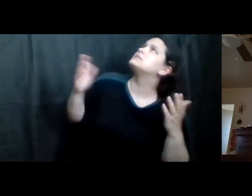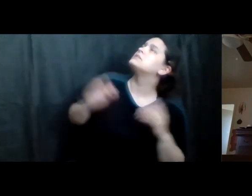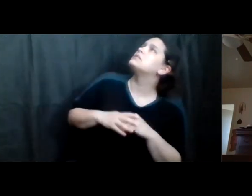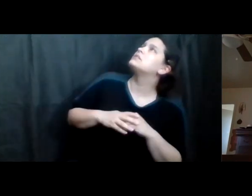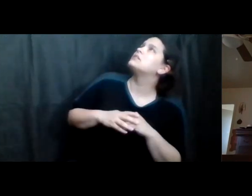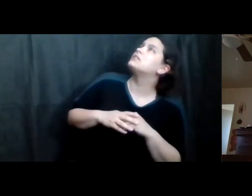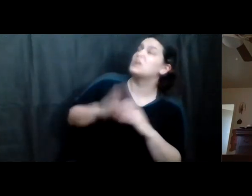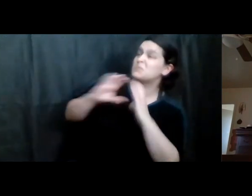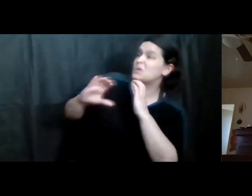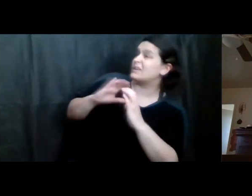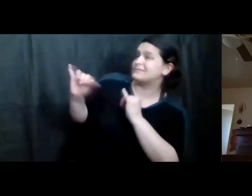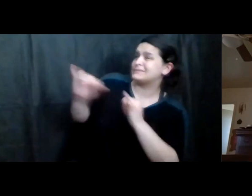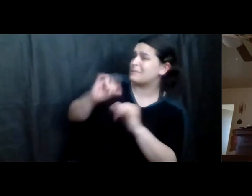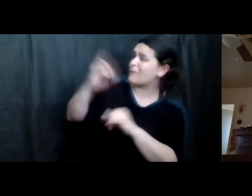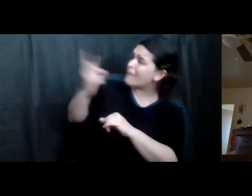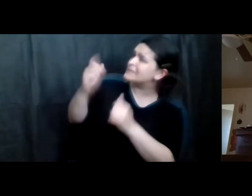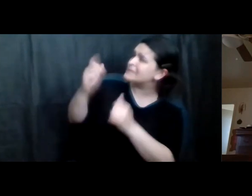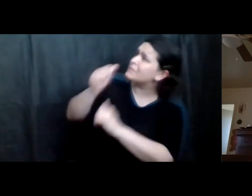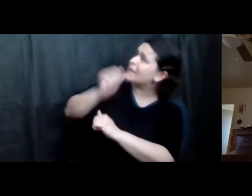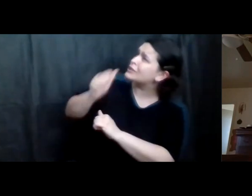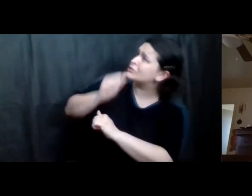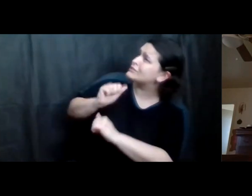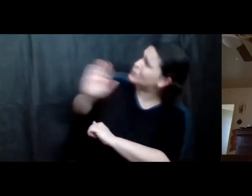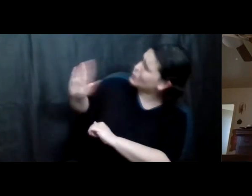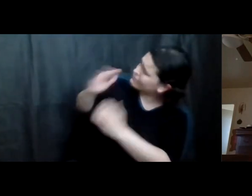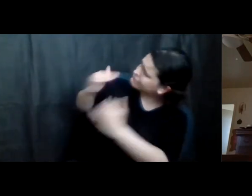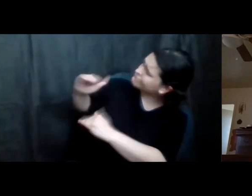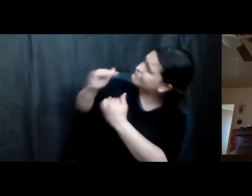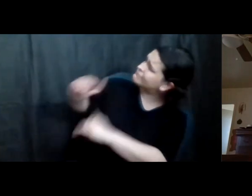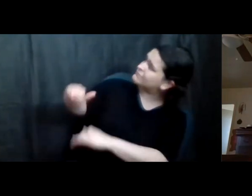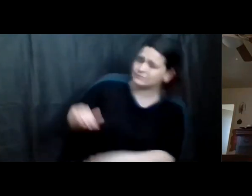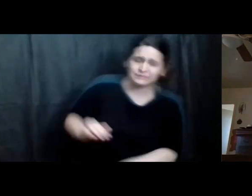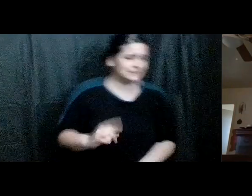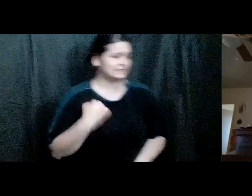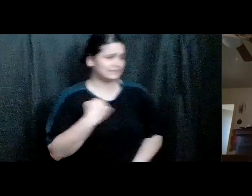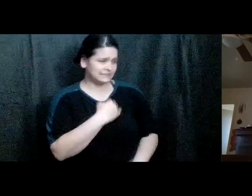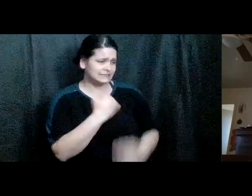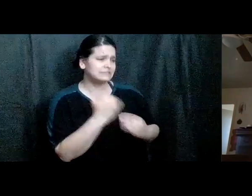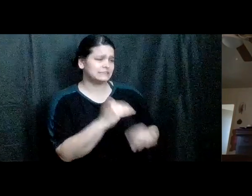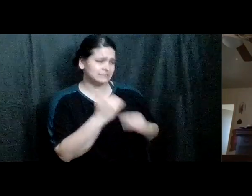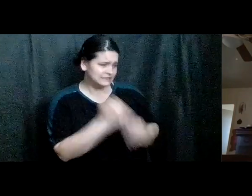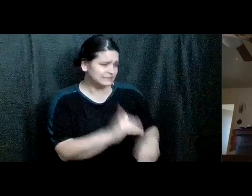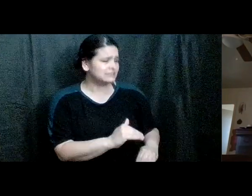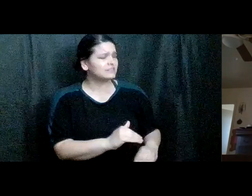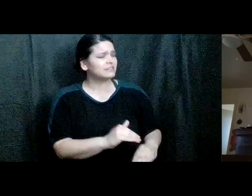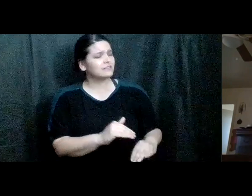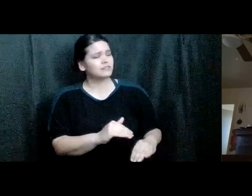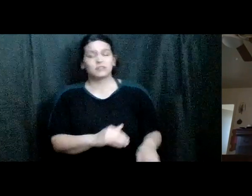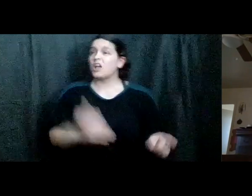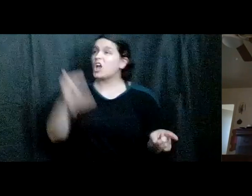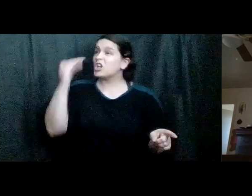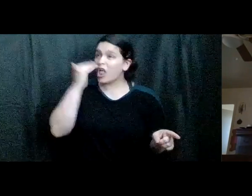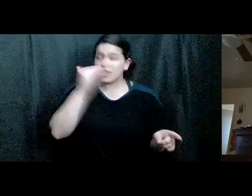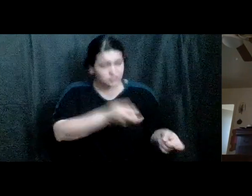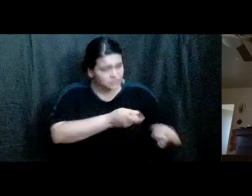Communicating like always, with patience for our limitations, knowledge carriers and healers giving us life freely, until